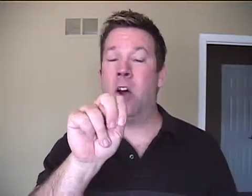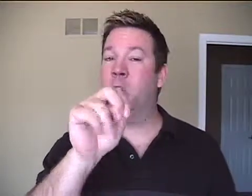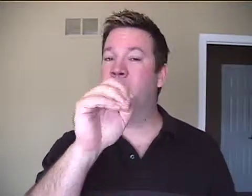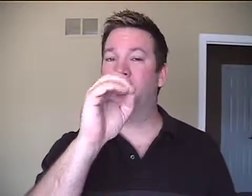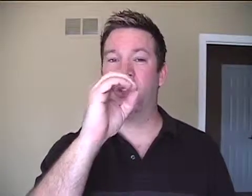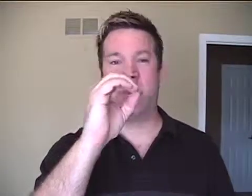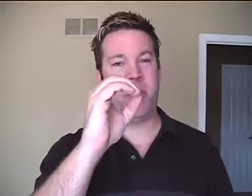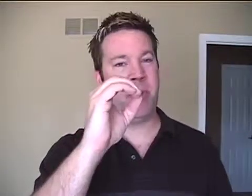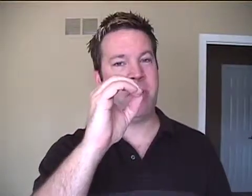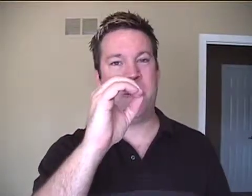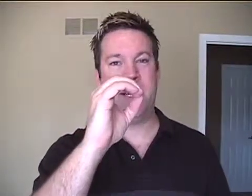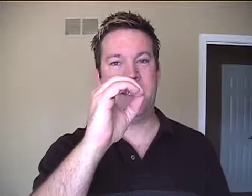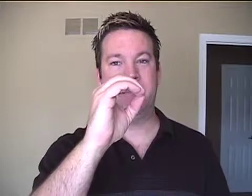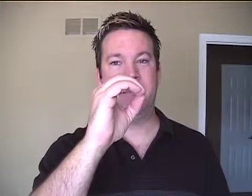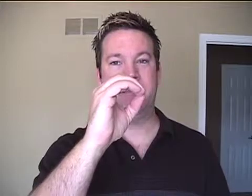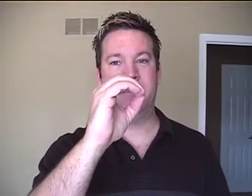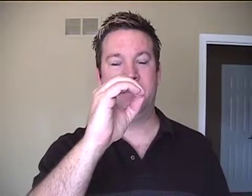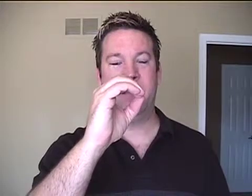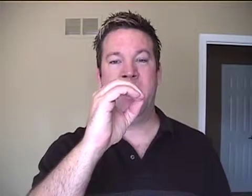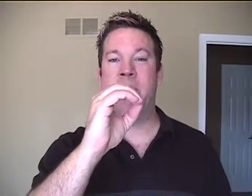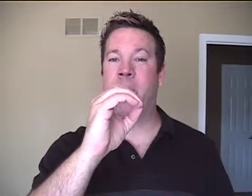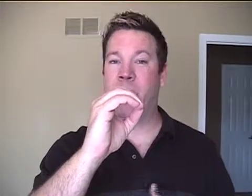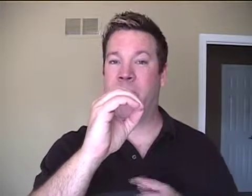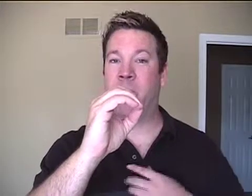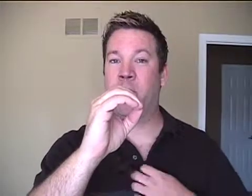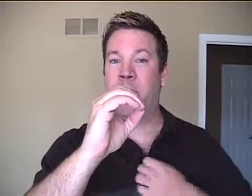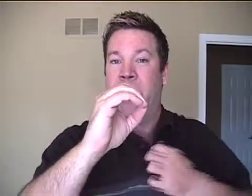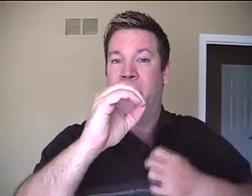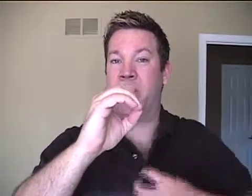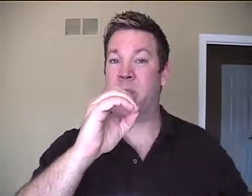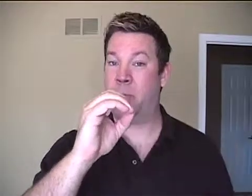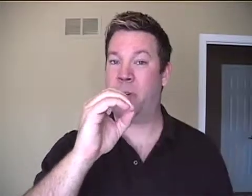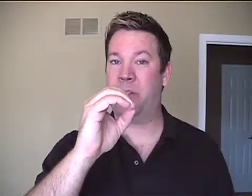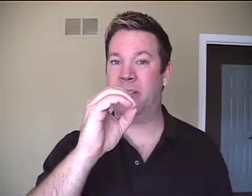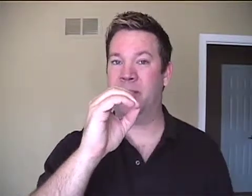O is just what you would expect. And you already learned P. Do you remember what it was?